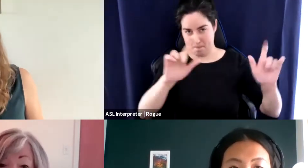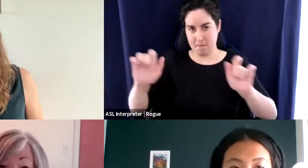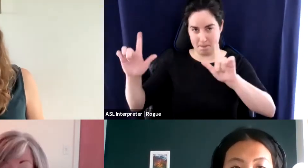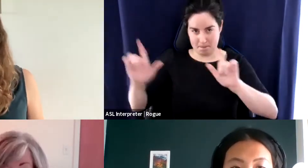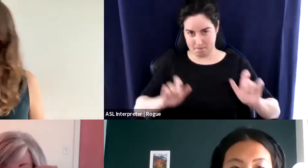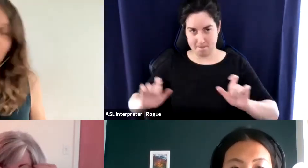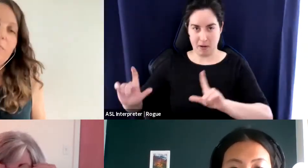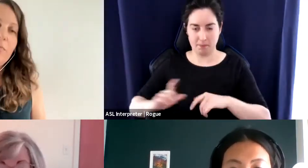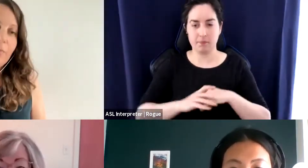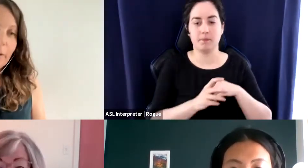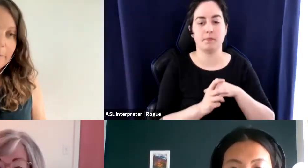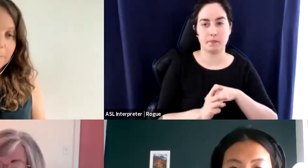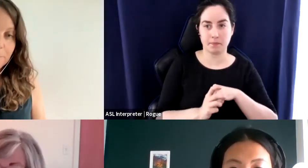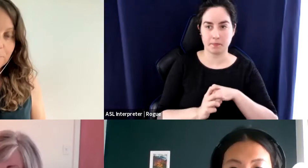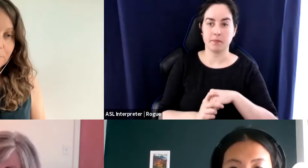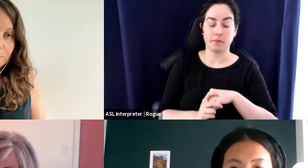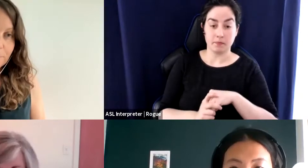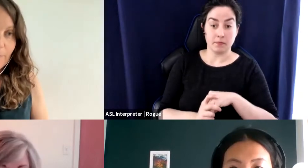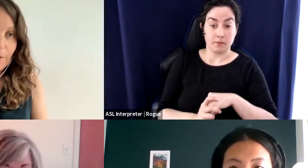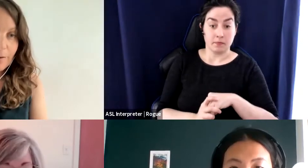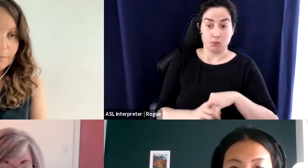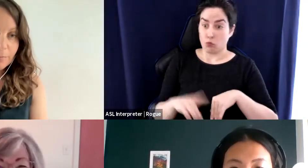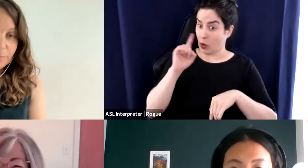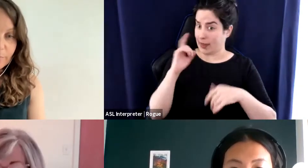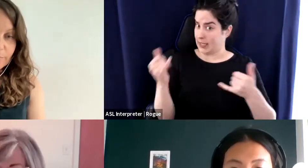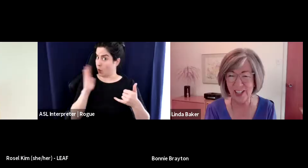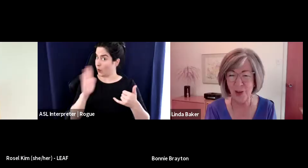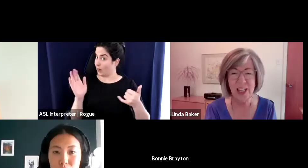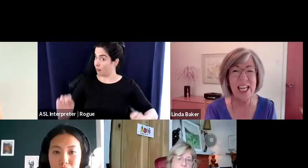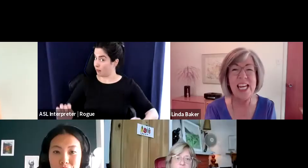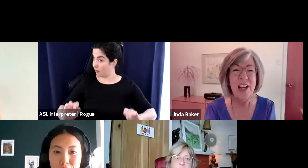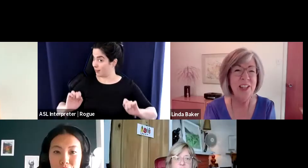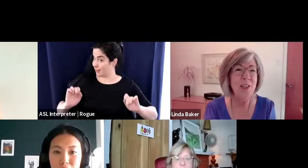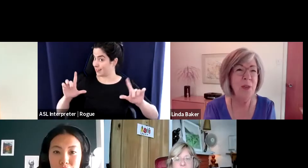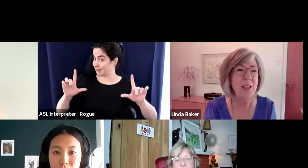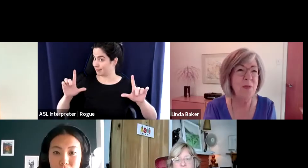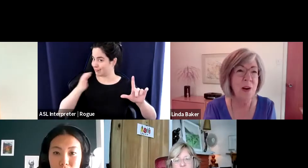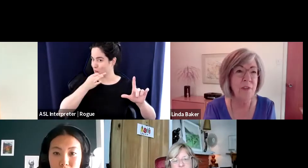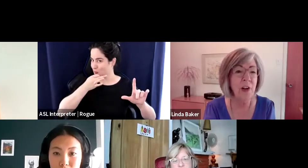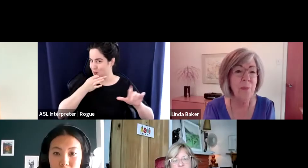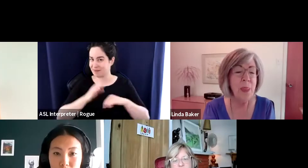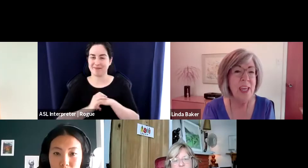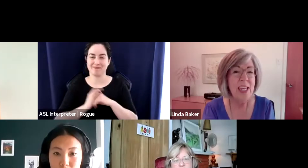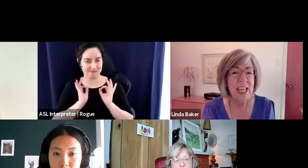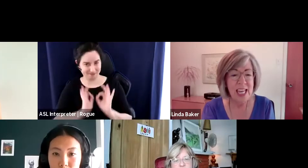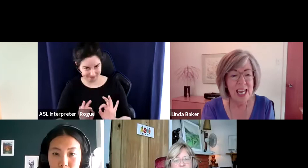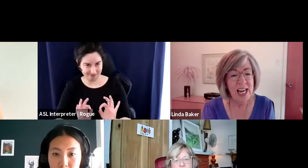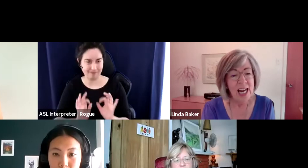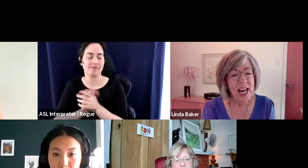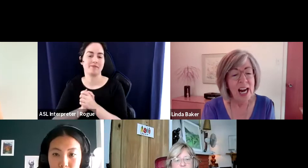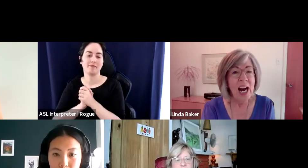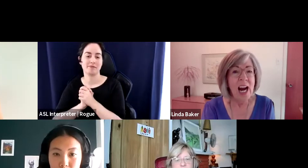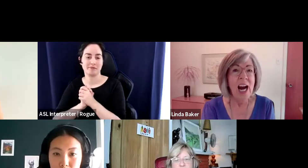think that they're going to join us on screen very shortly. So that's wonderful.